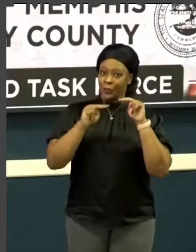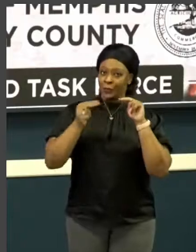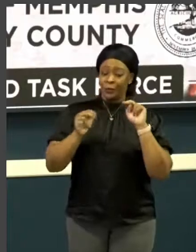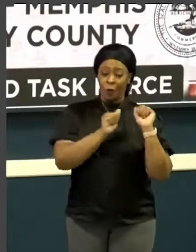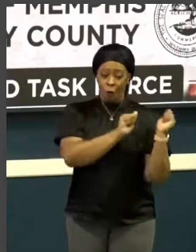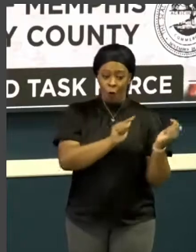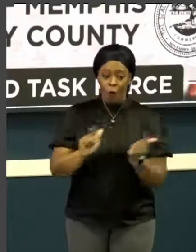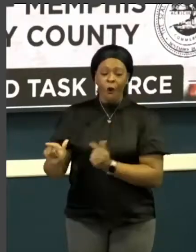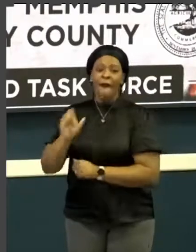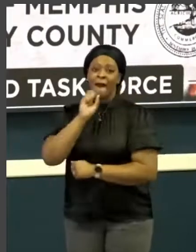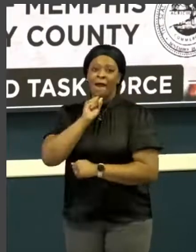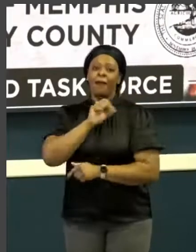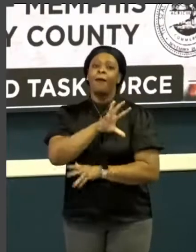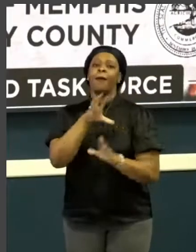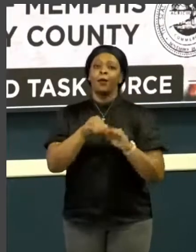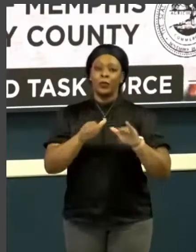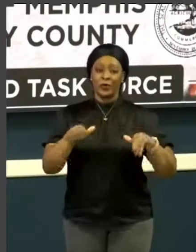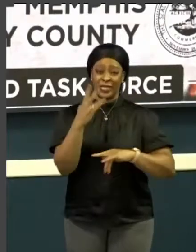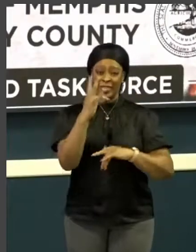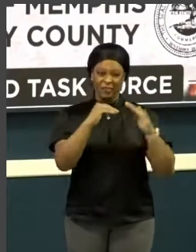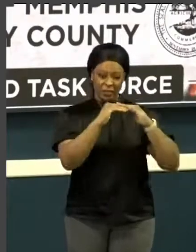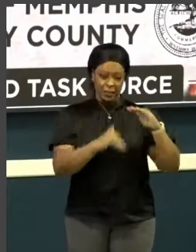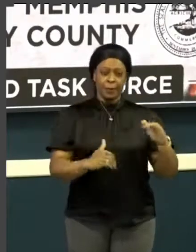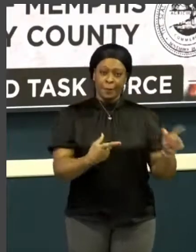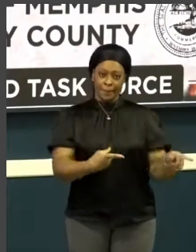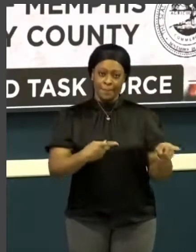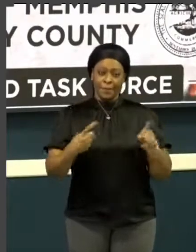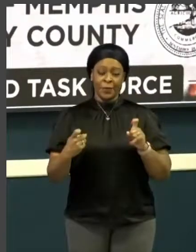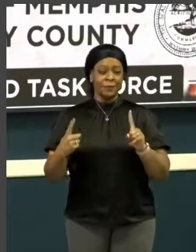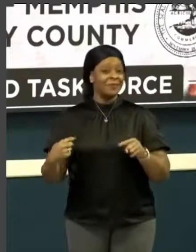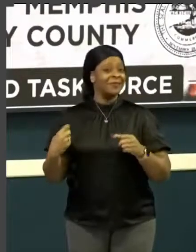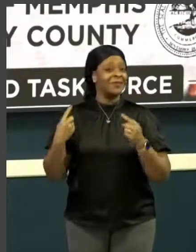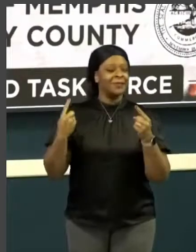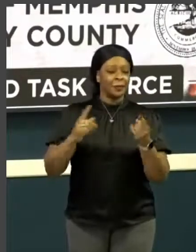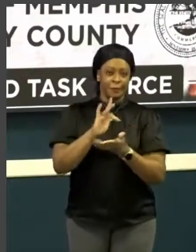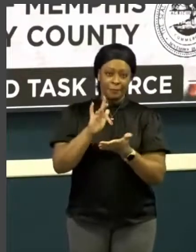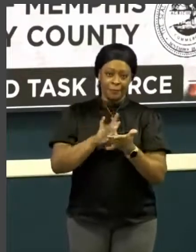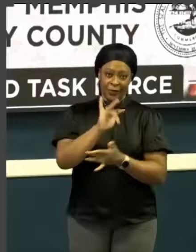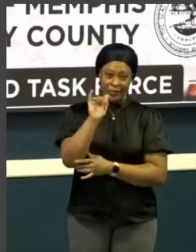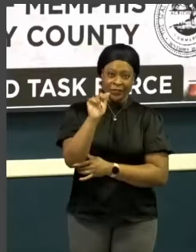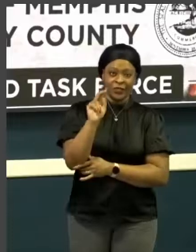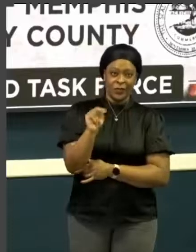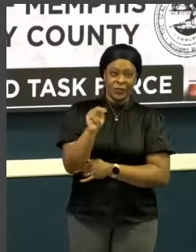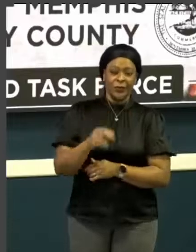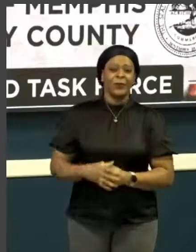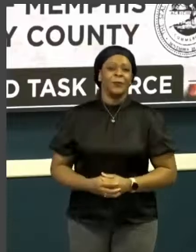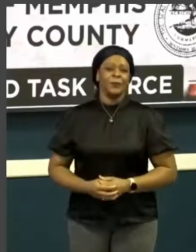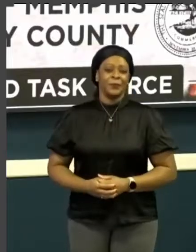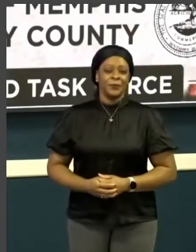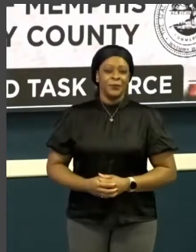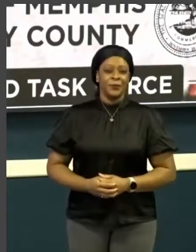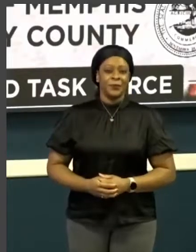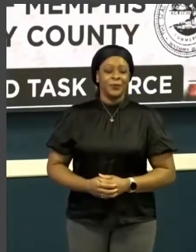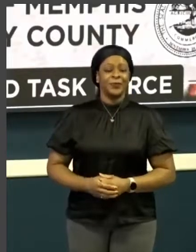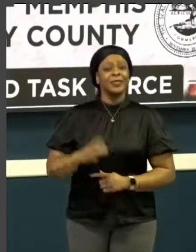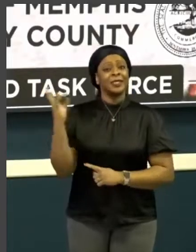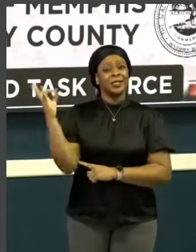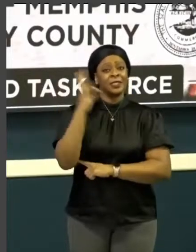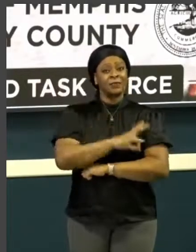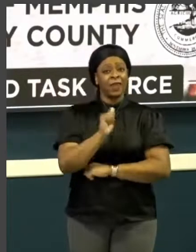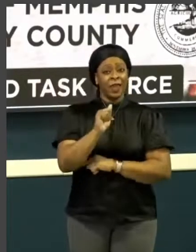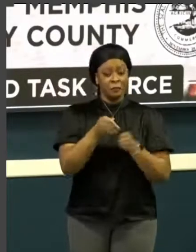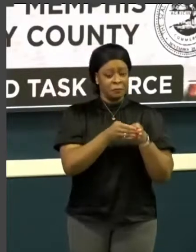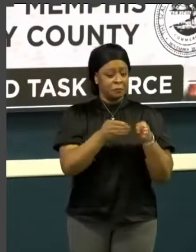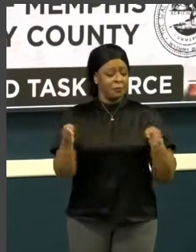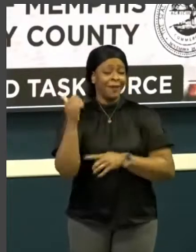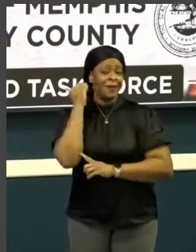including children 17 and under, quite rapidly since mid-January. Next slide. The 7-day average of